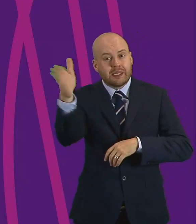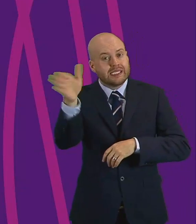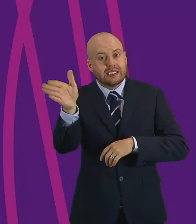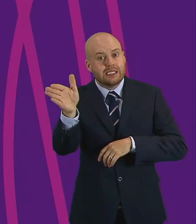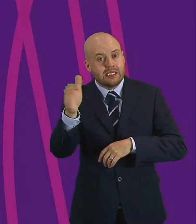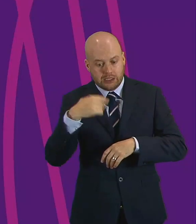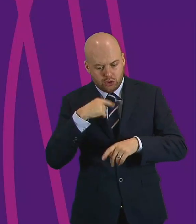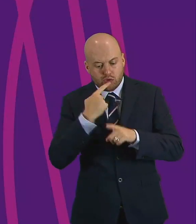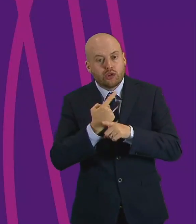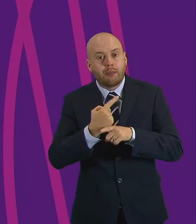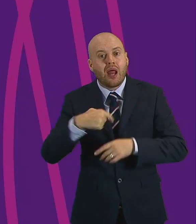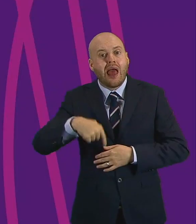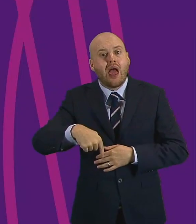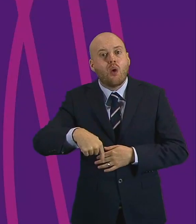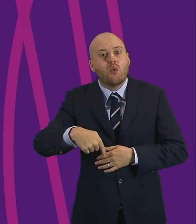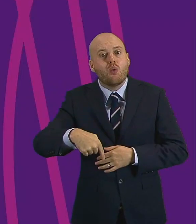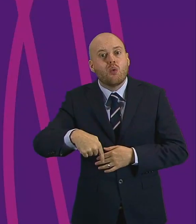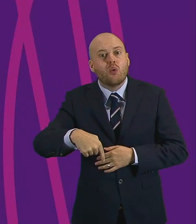have already,